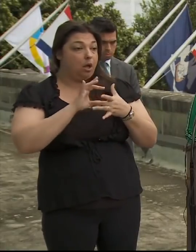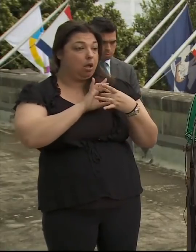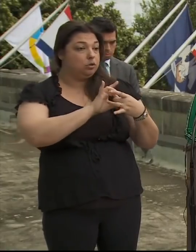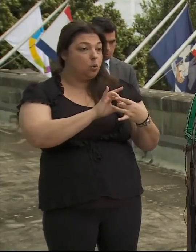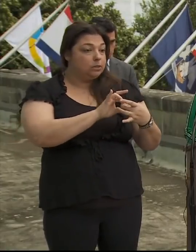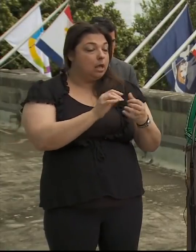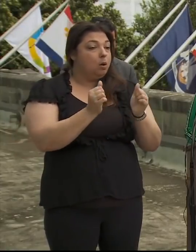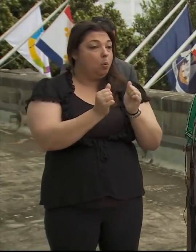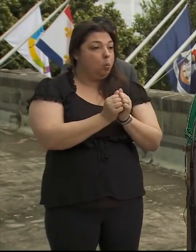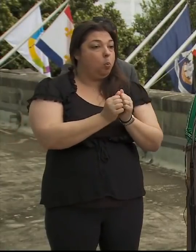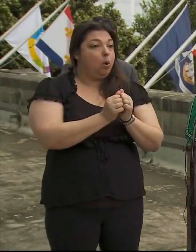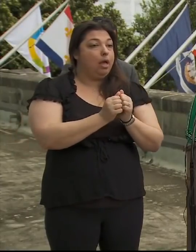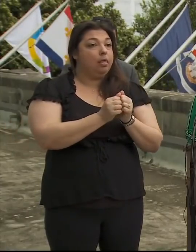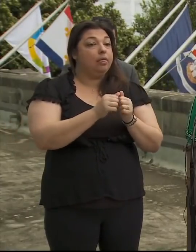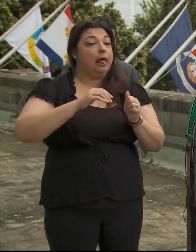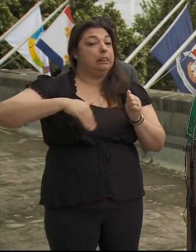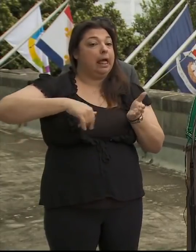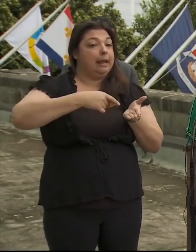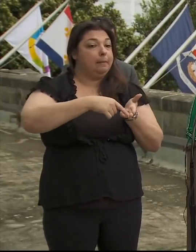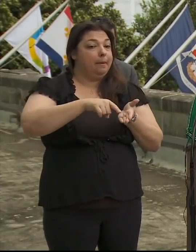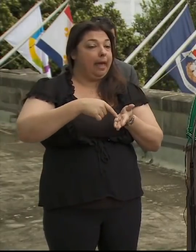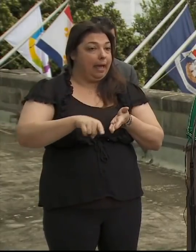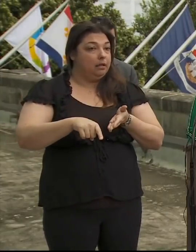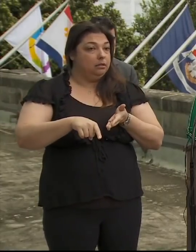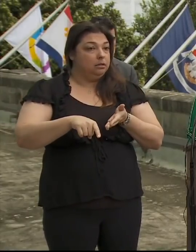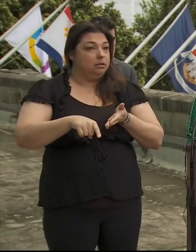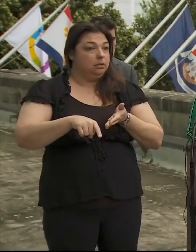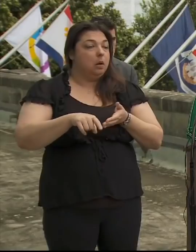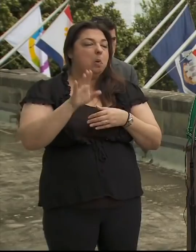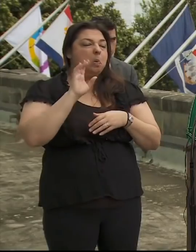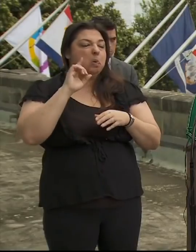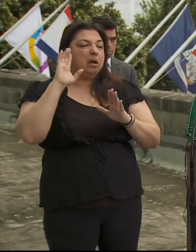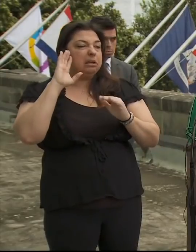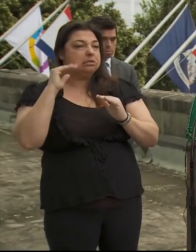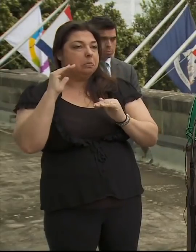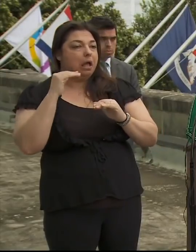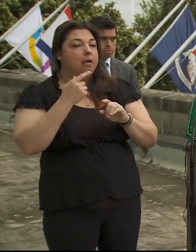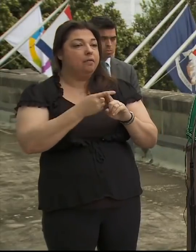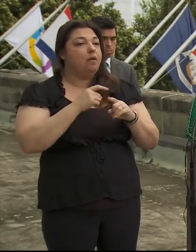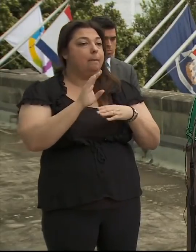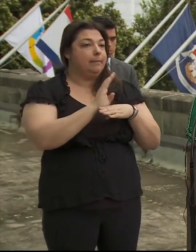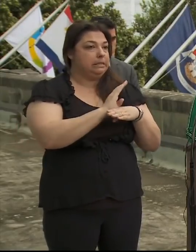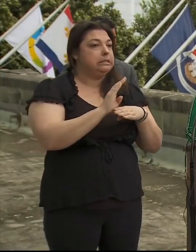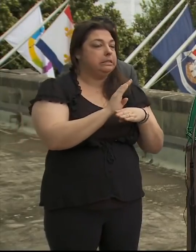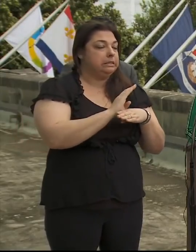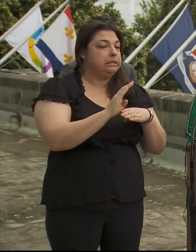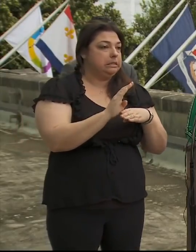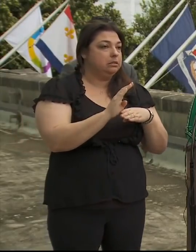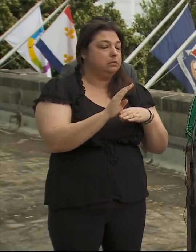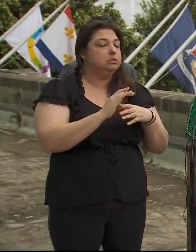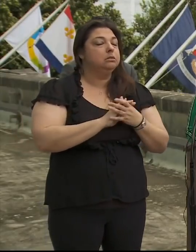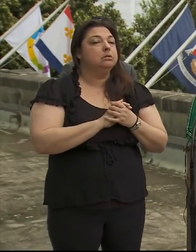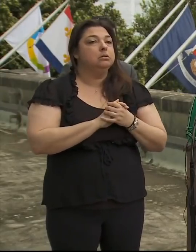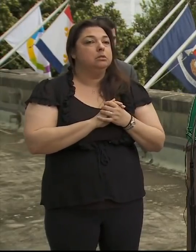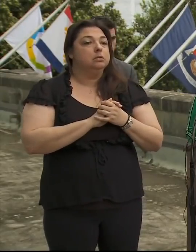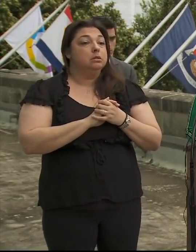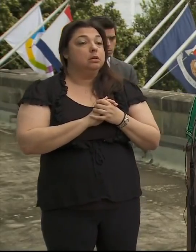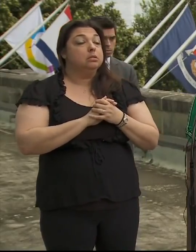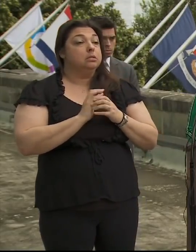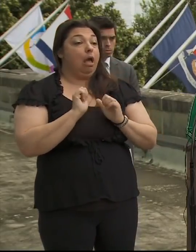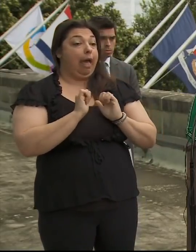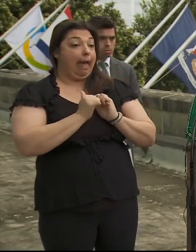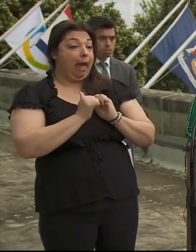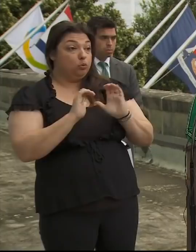associated with late payments that we do anticipate from our businesses. To do